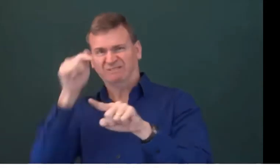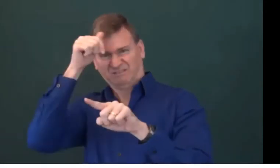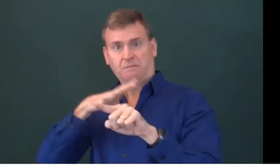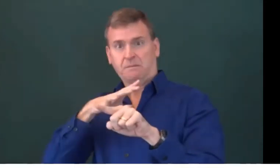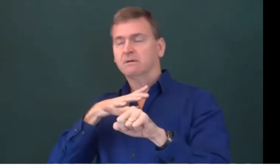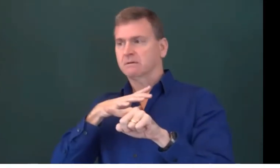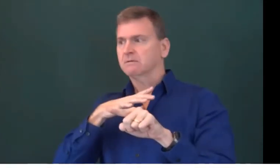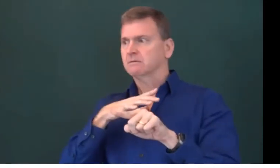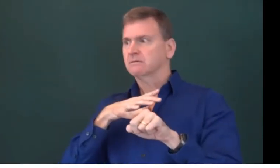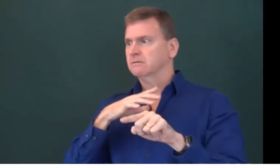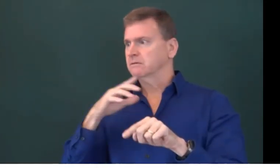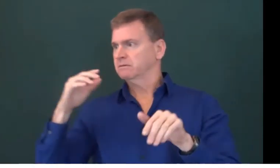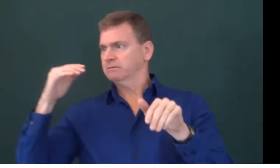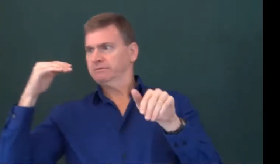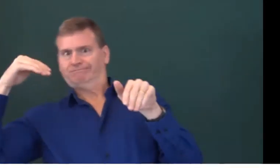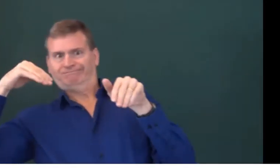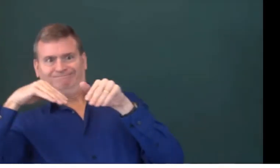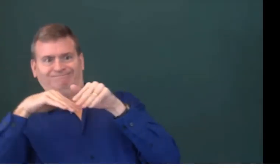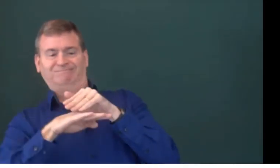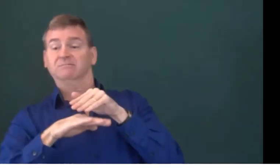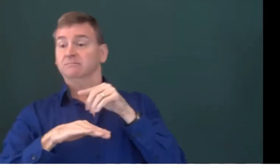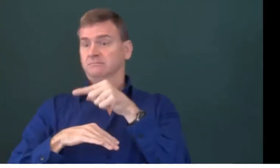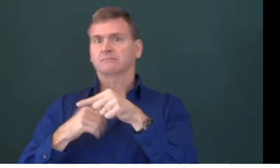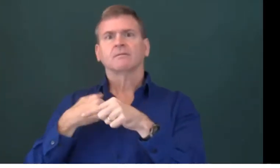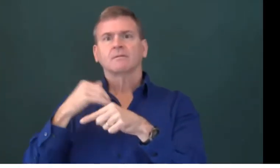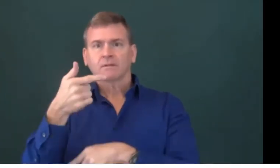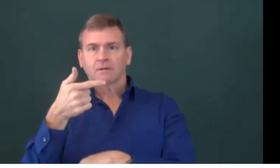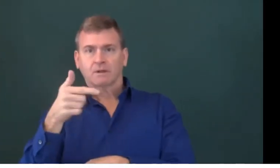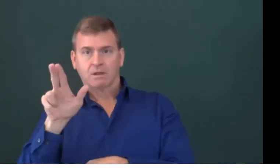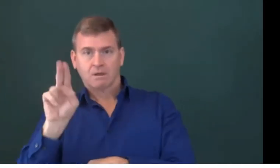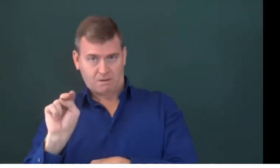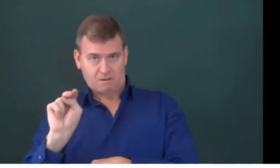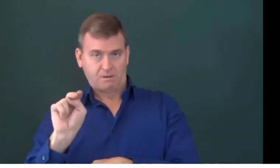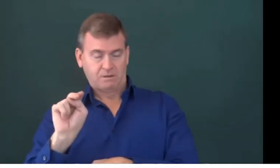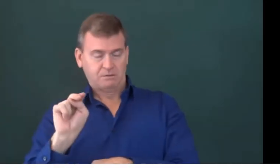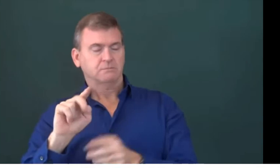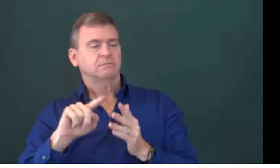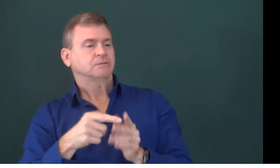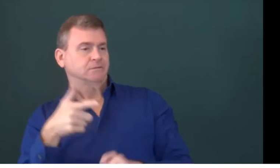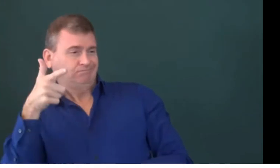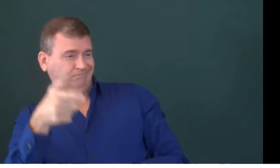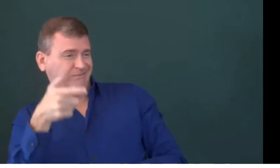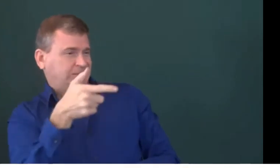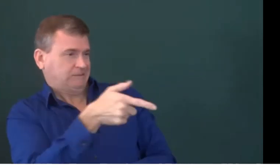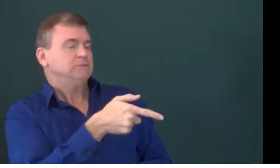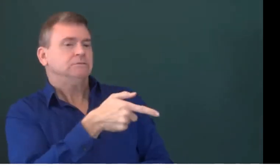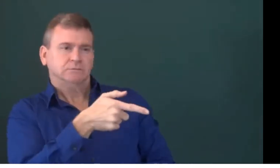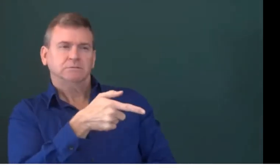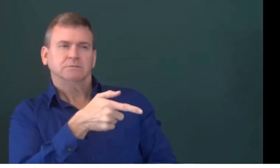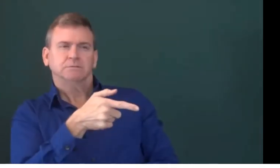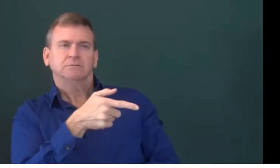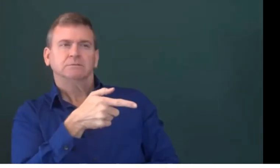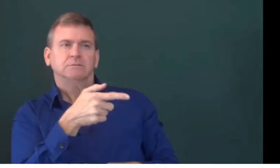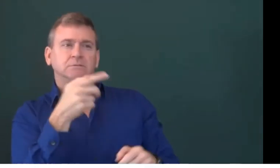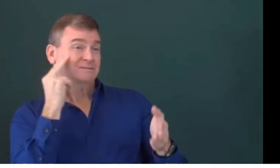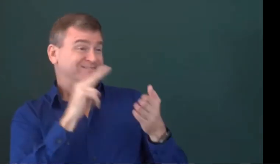leave. But just a few short hours later, a man entered the same facility with a gun. He